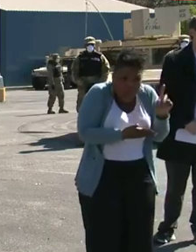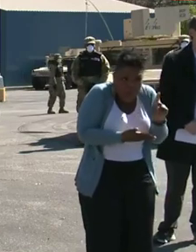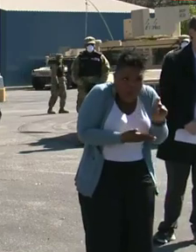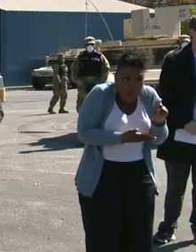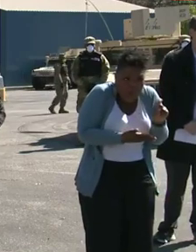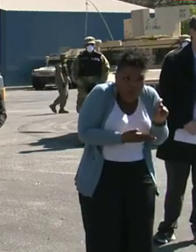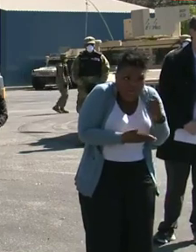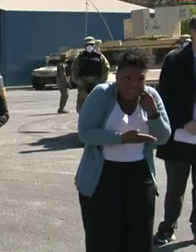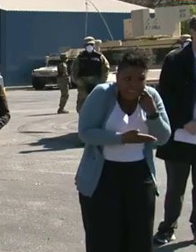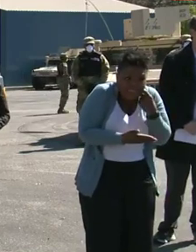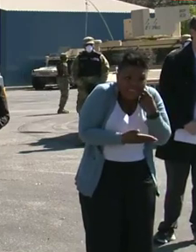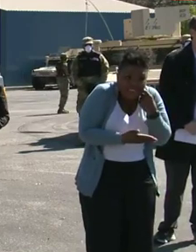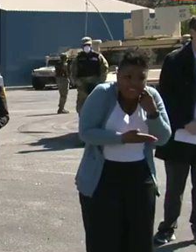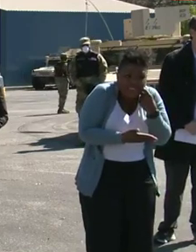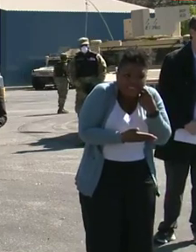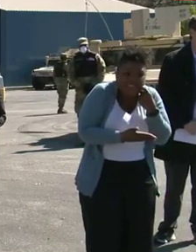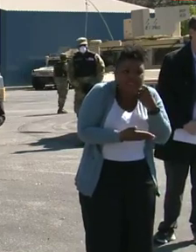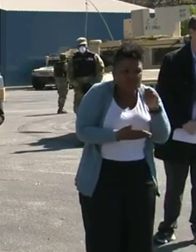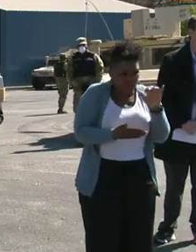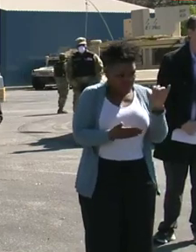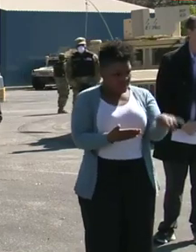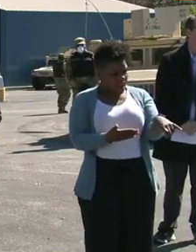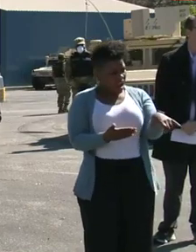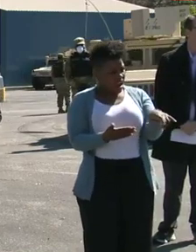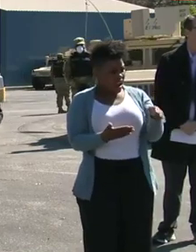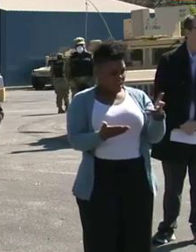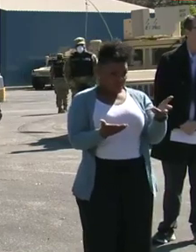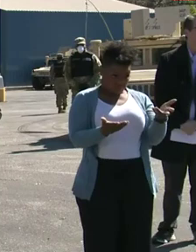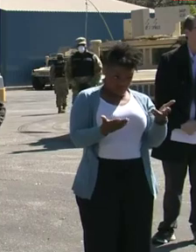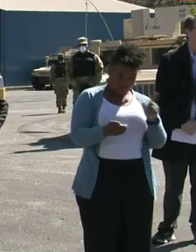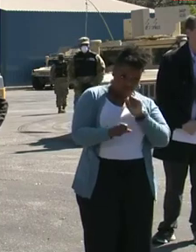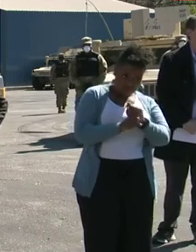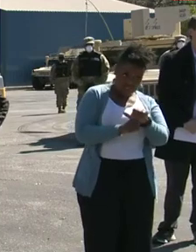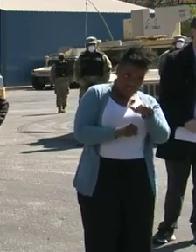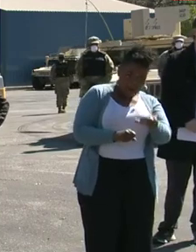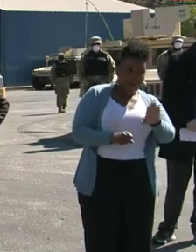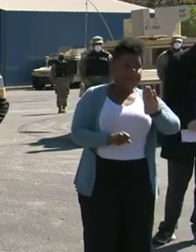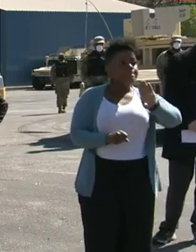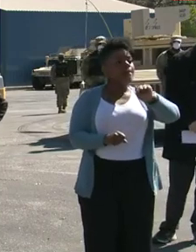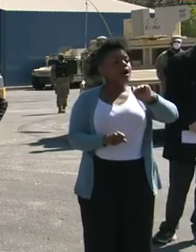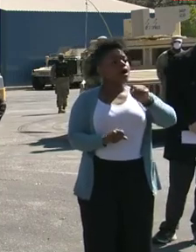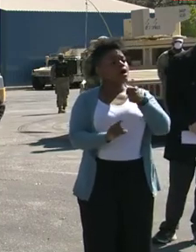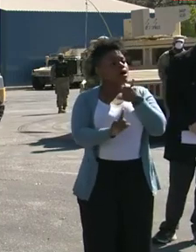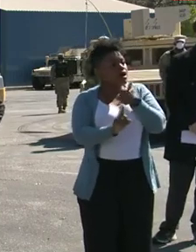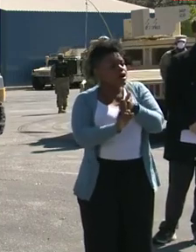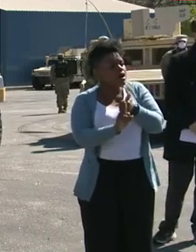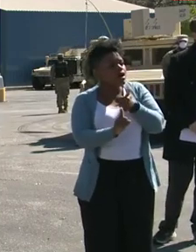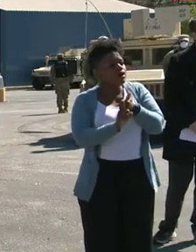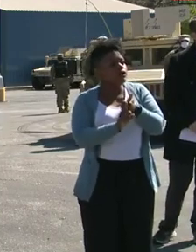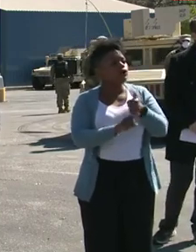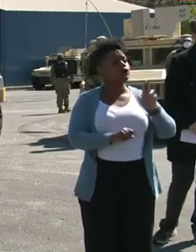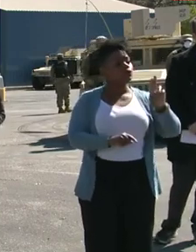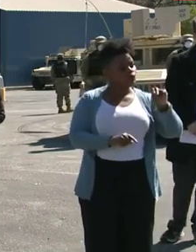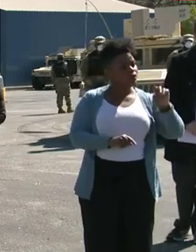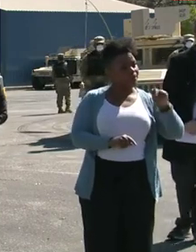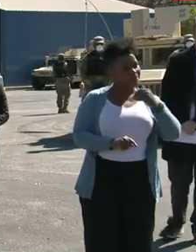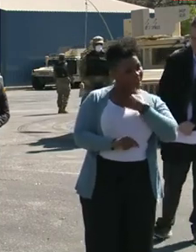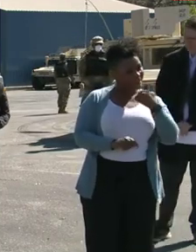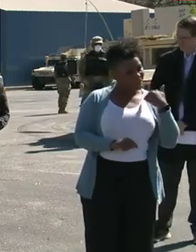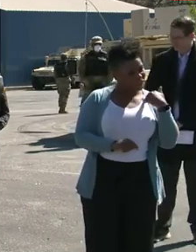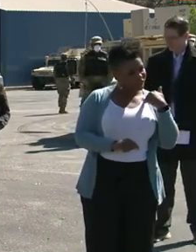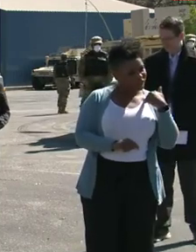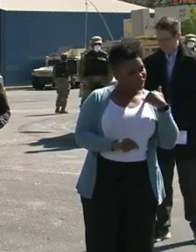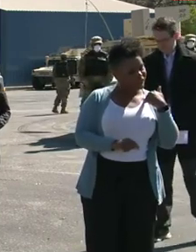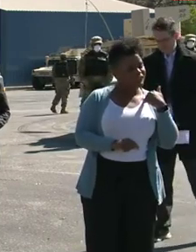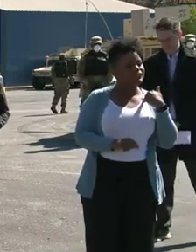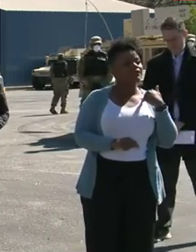began. But nevertheless, his union member, says the same thing that they said when they filed the